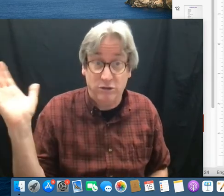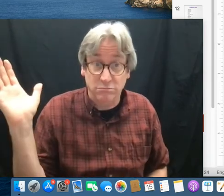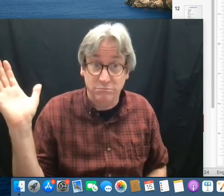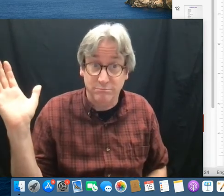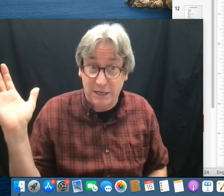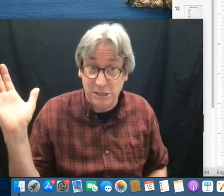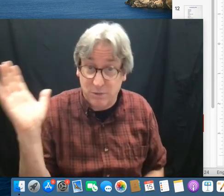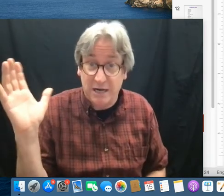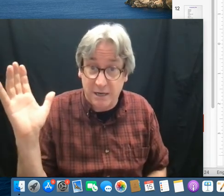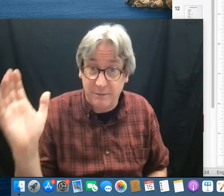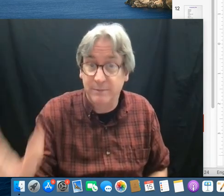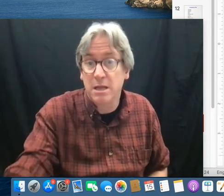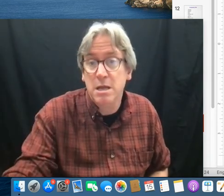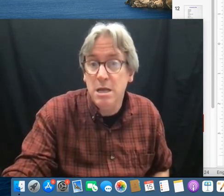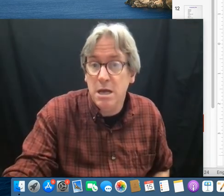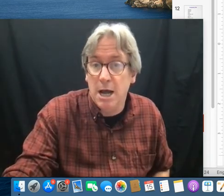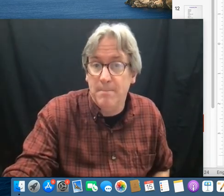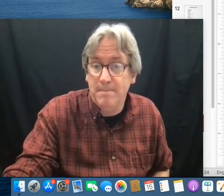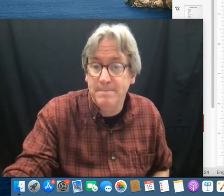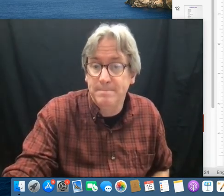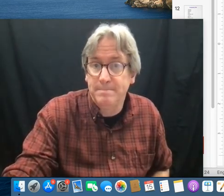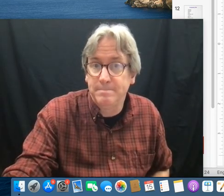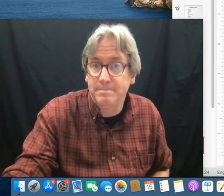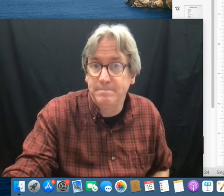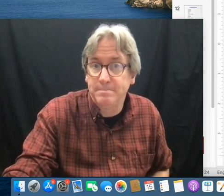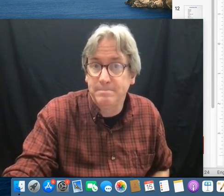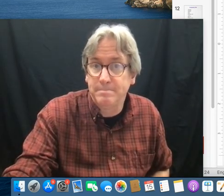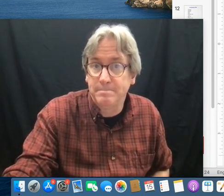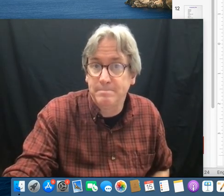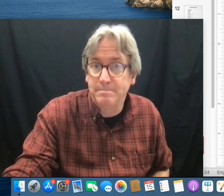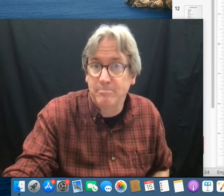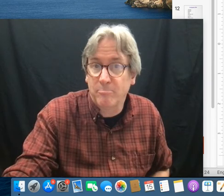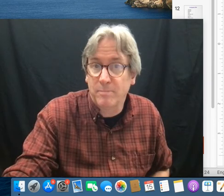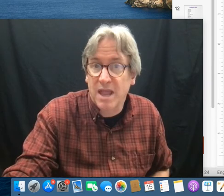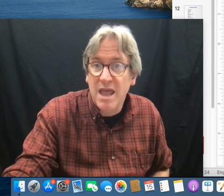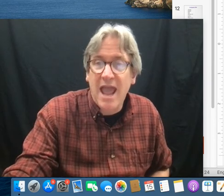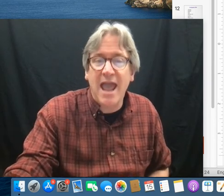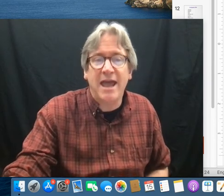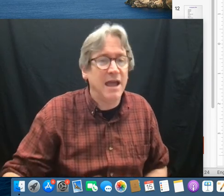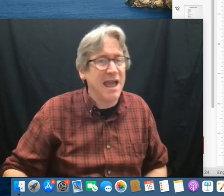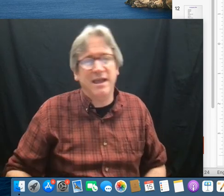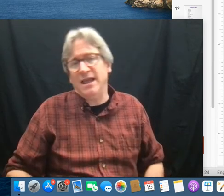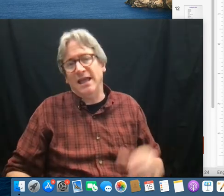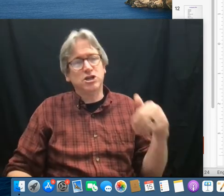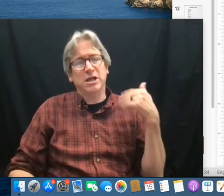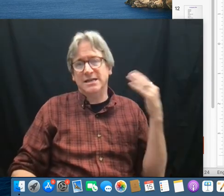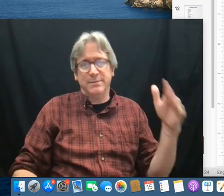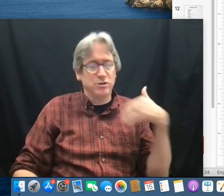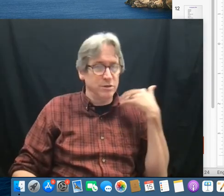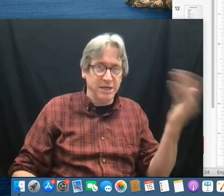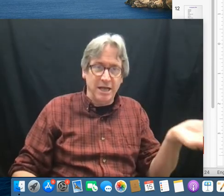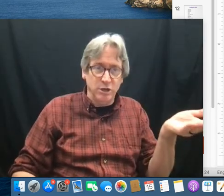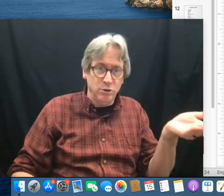It gets really boring really quickly. So I'll incorporate it in the discussion in class. So much easier,